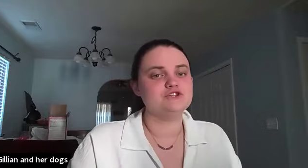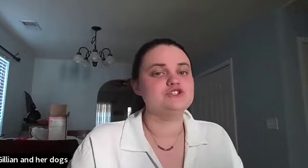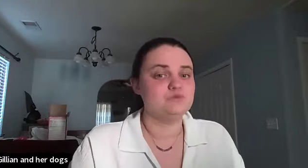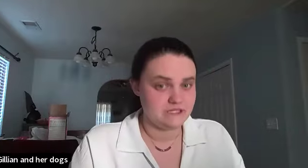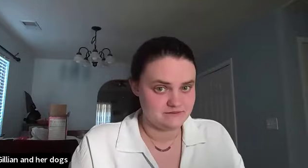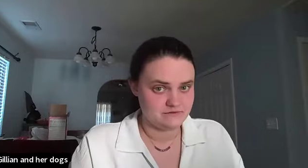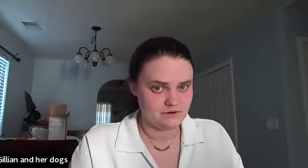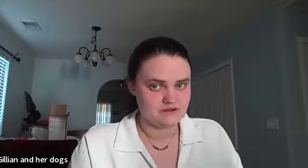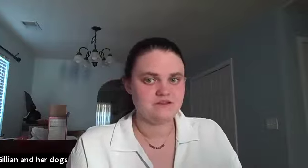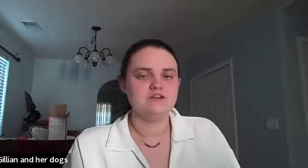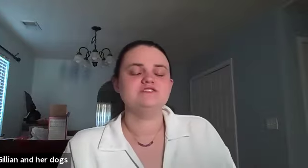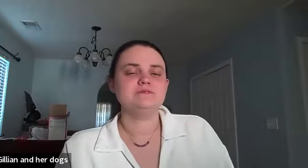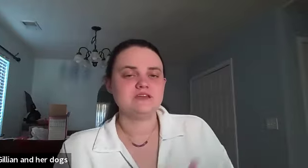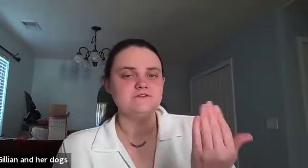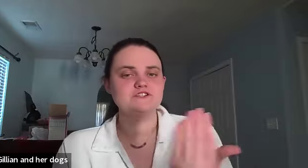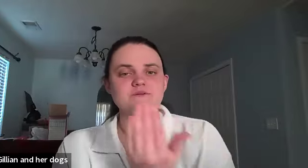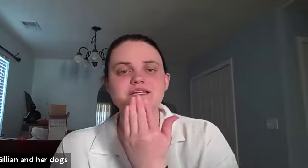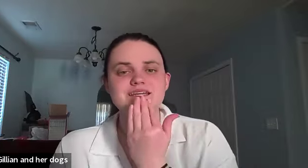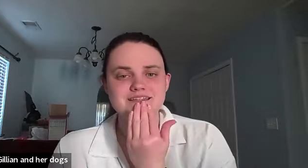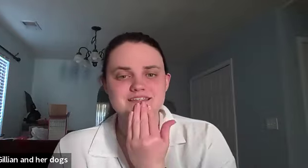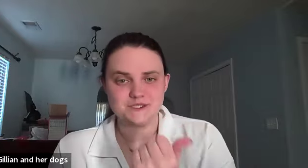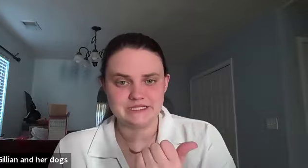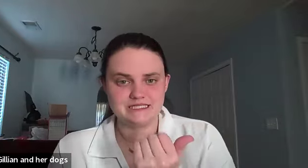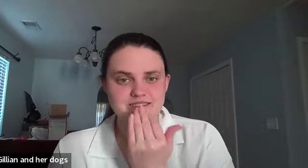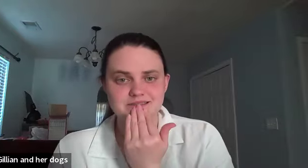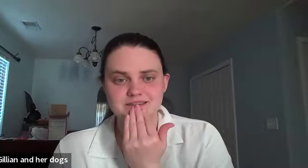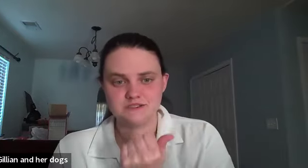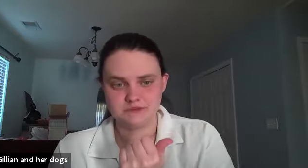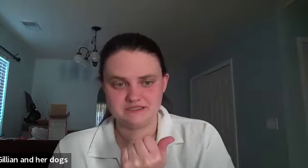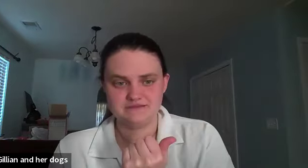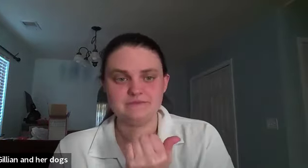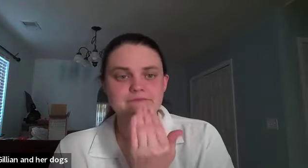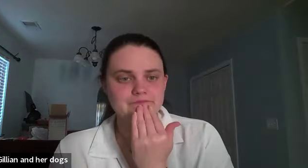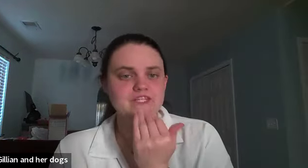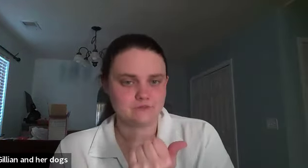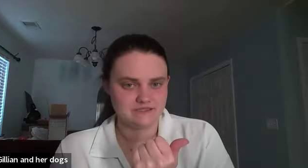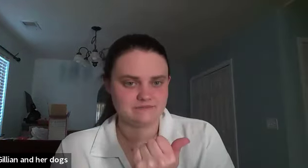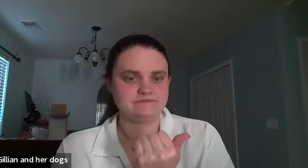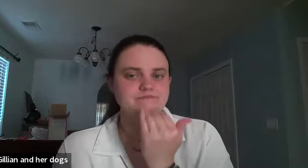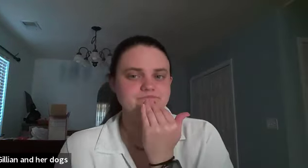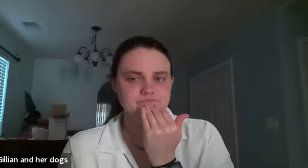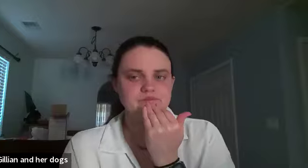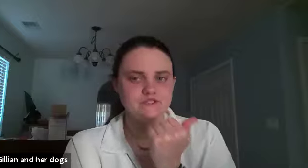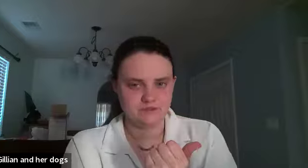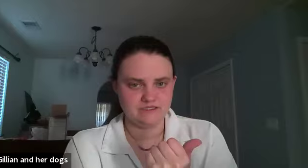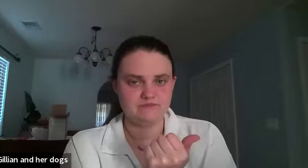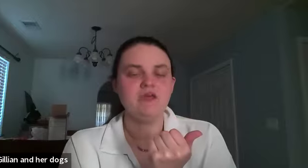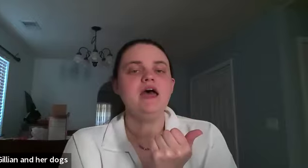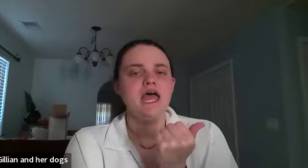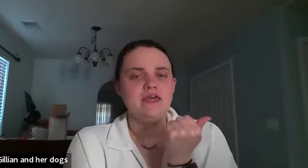for sweet before it. So the sign for sweet is sweet. Sweet. Sweet. Sweet.